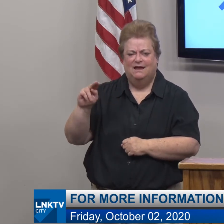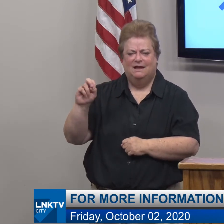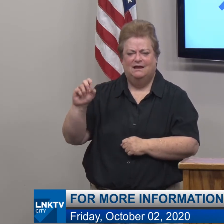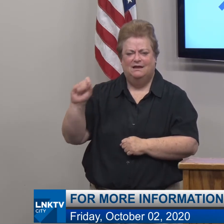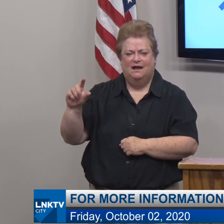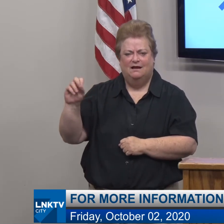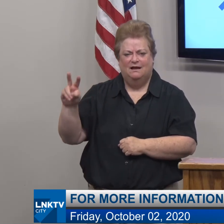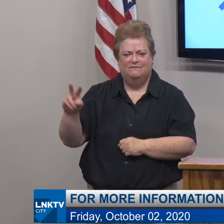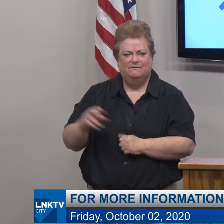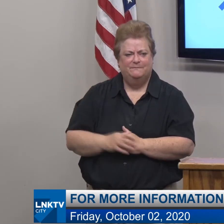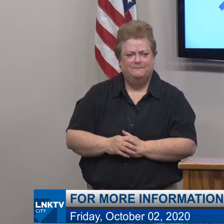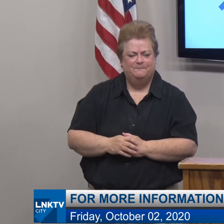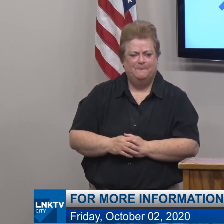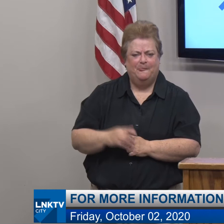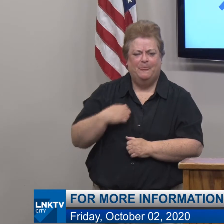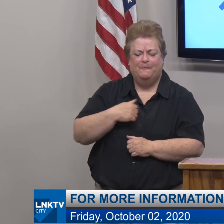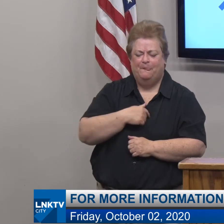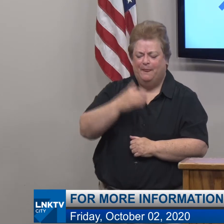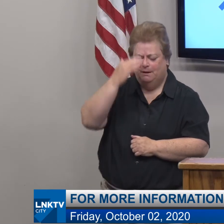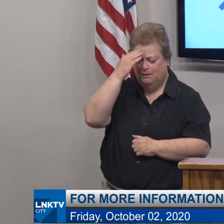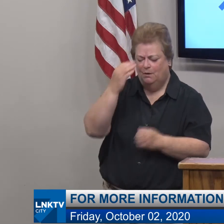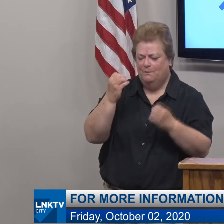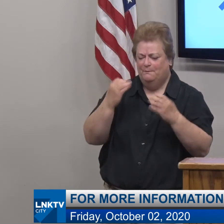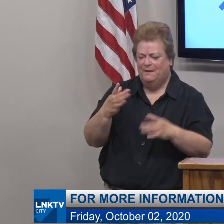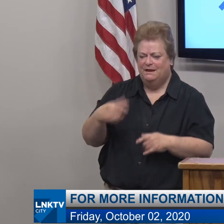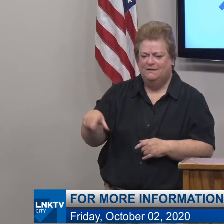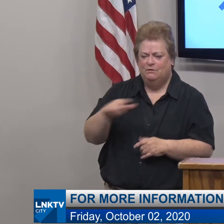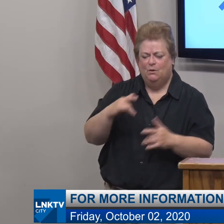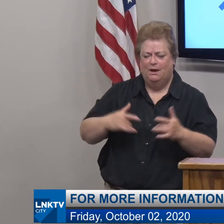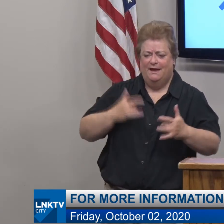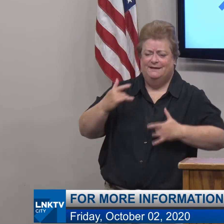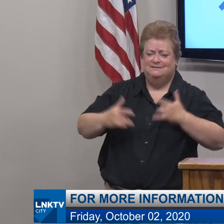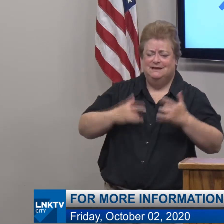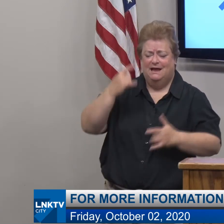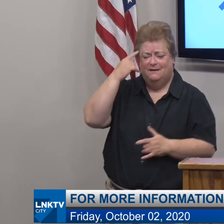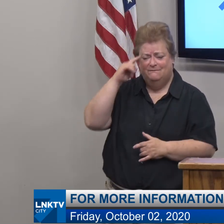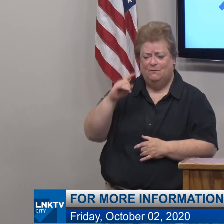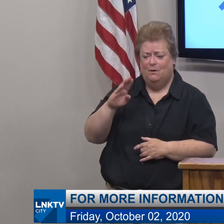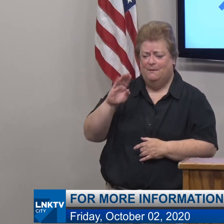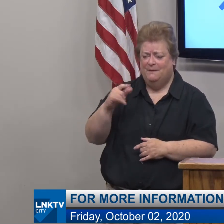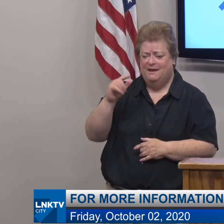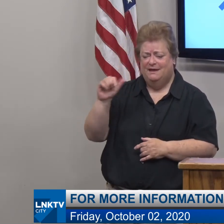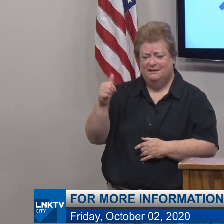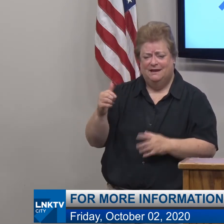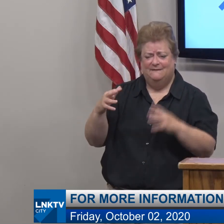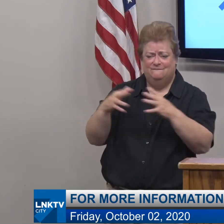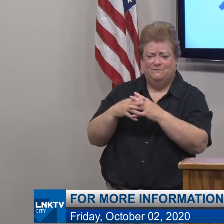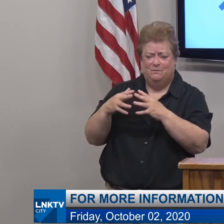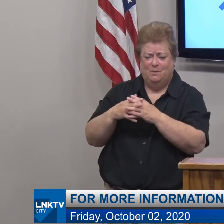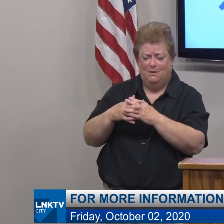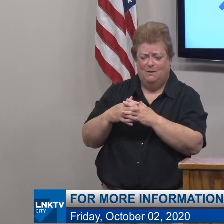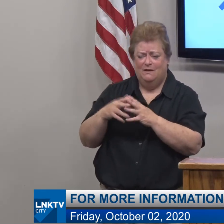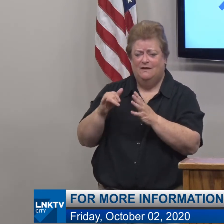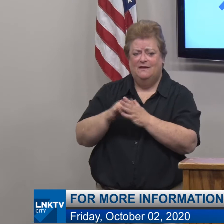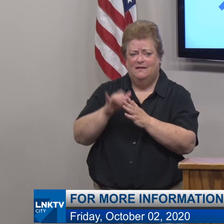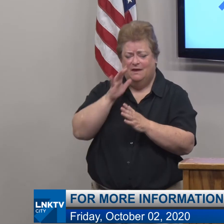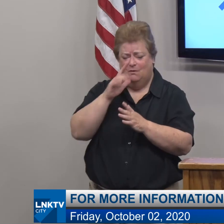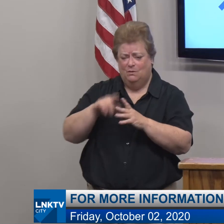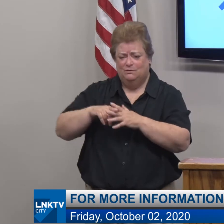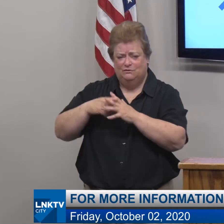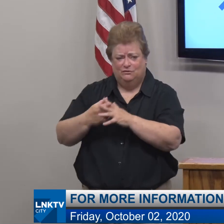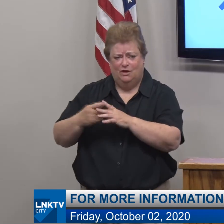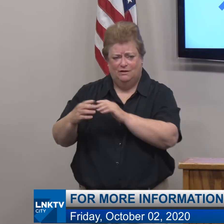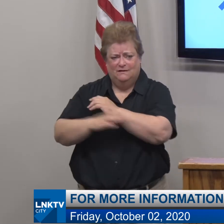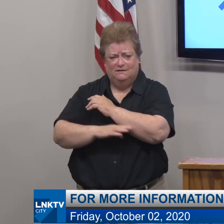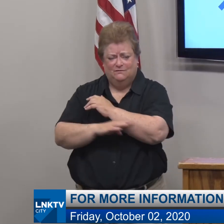covid19.lincoln.ne.gov. We know many of you are also excited for the Big Ten football that will be played this fall.